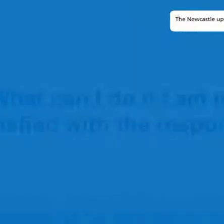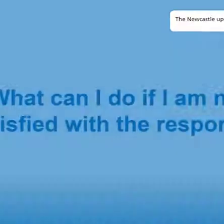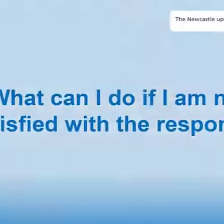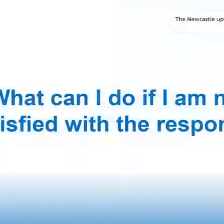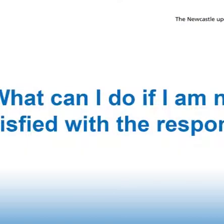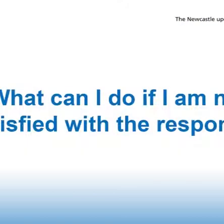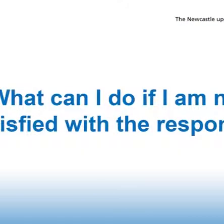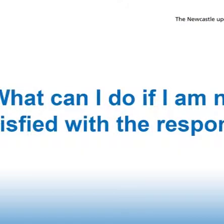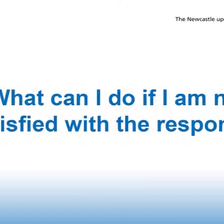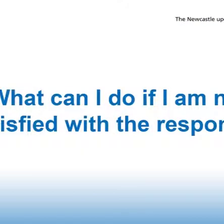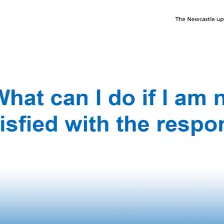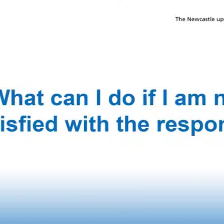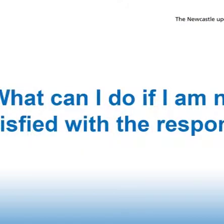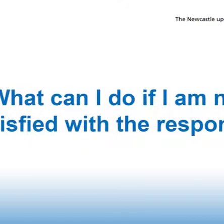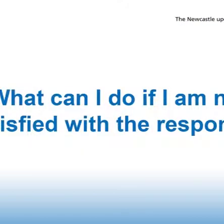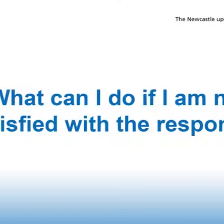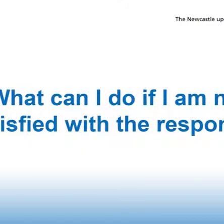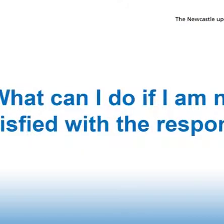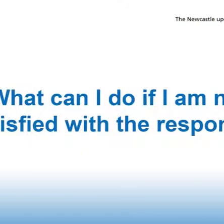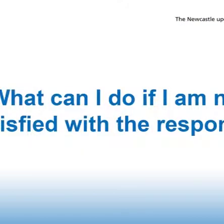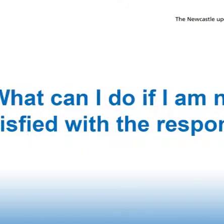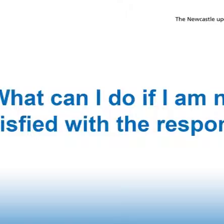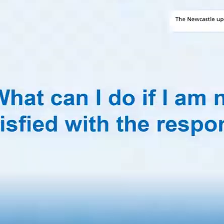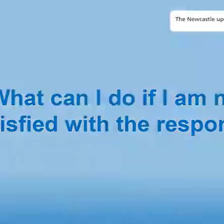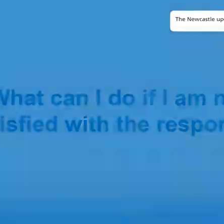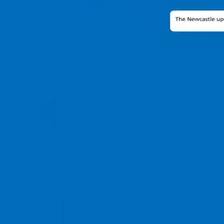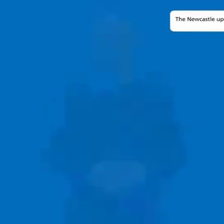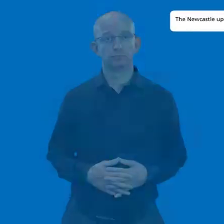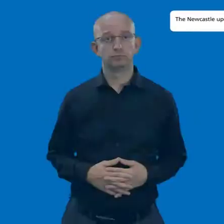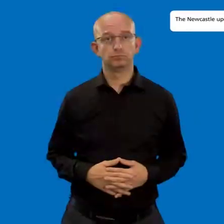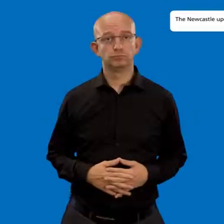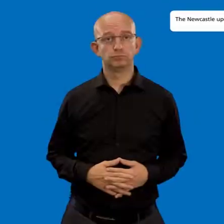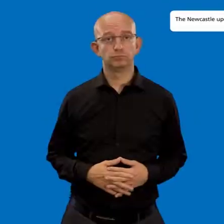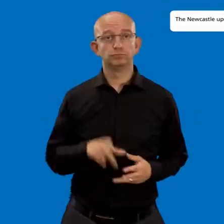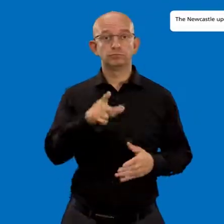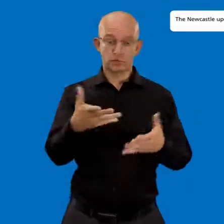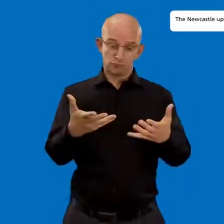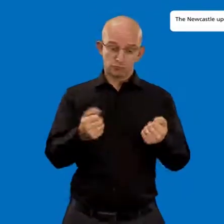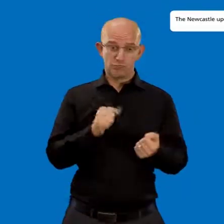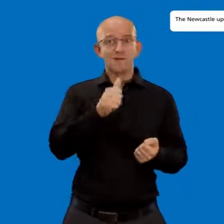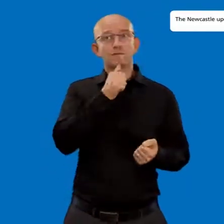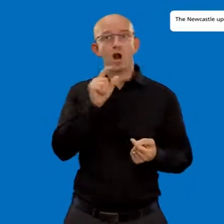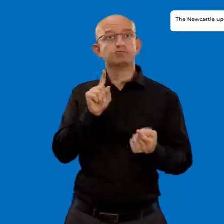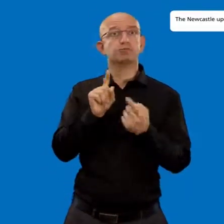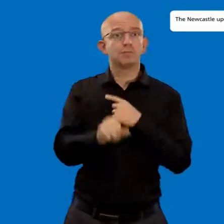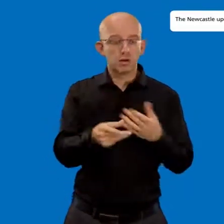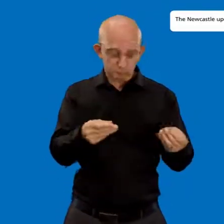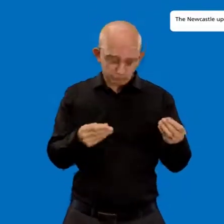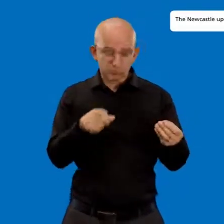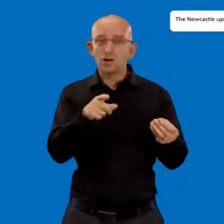What can I do if I am not satisfied with the response? If you are unhappy with the initial response to